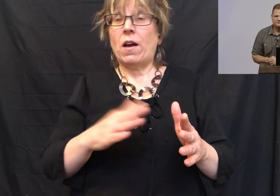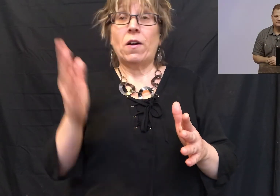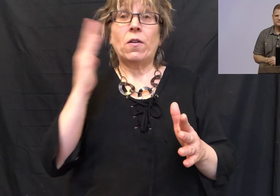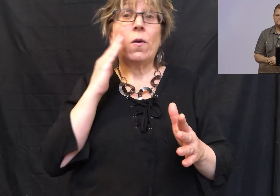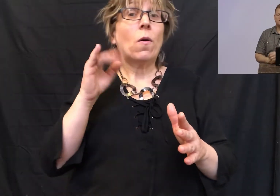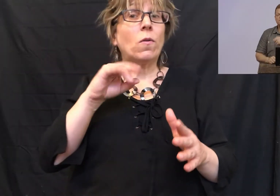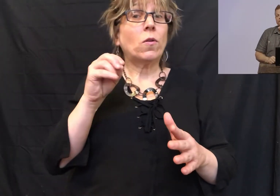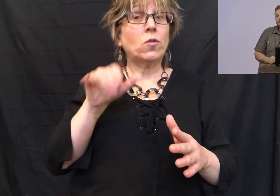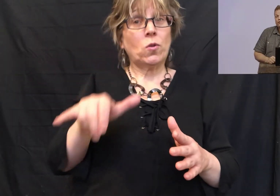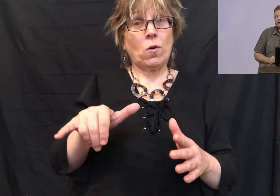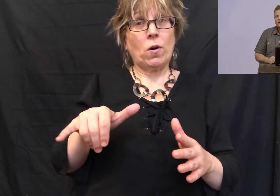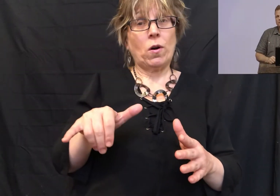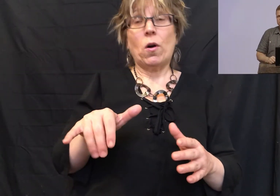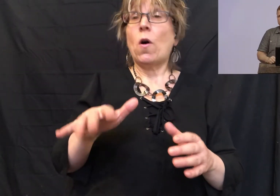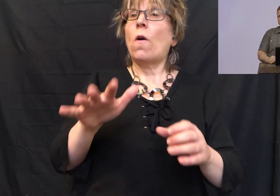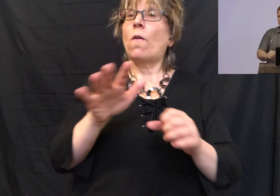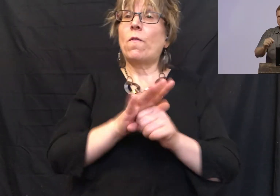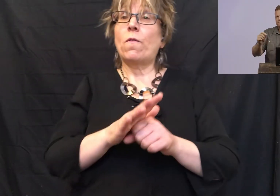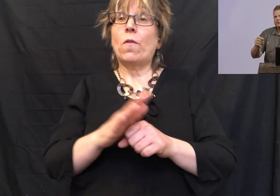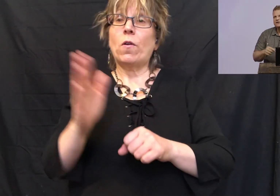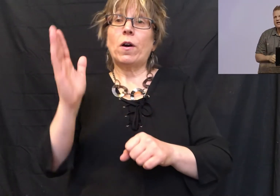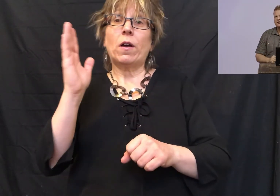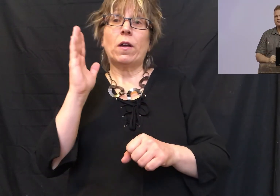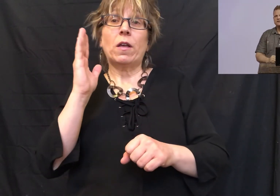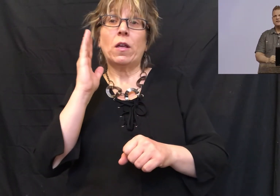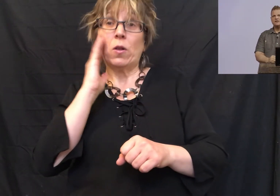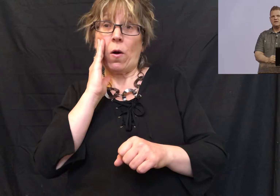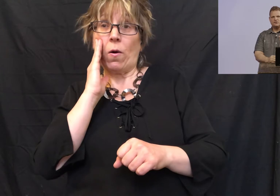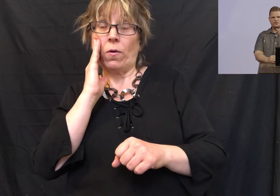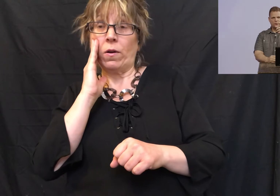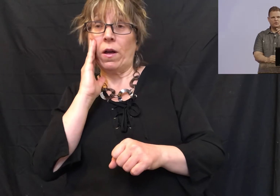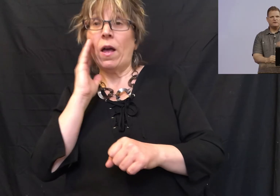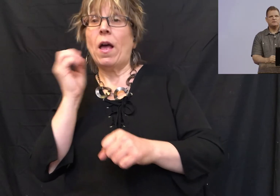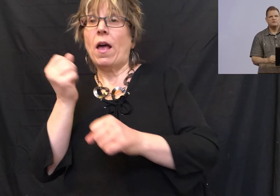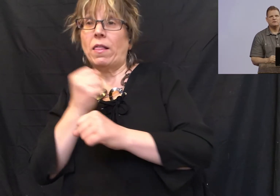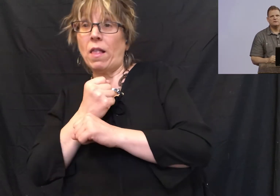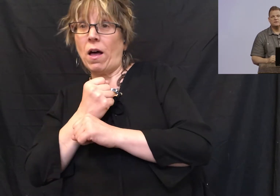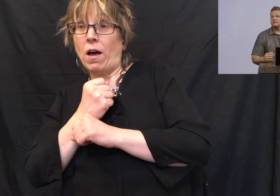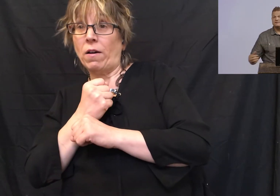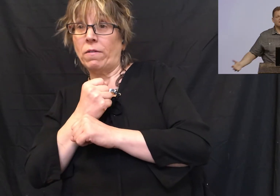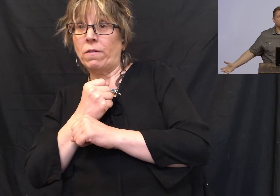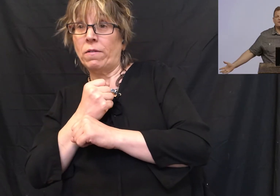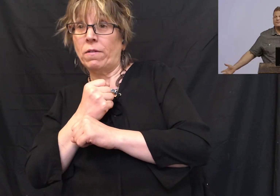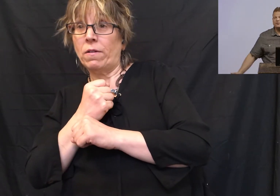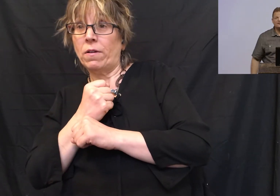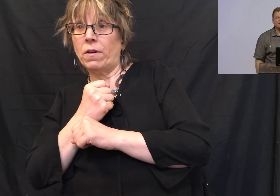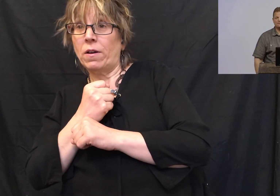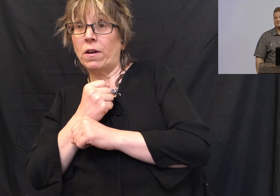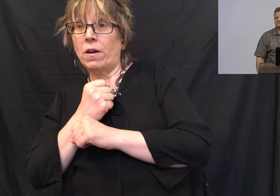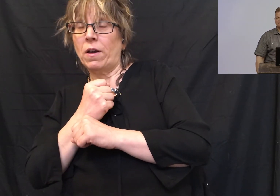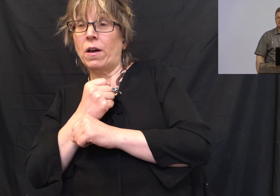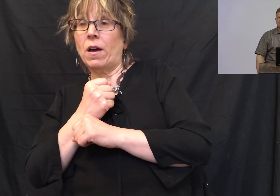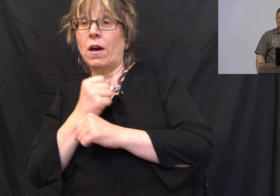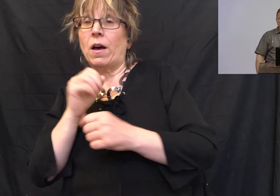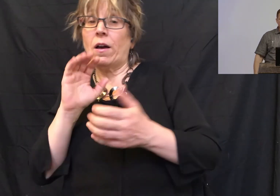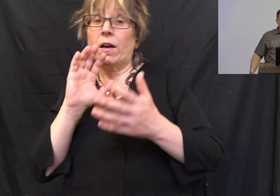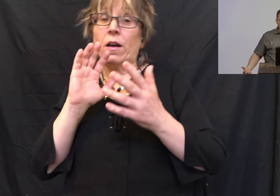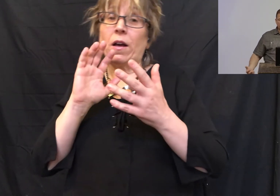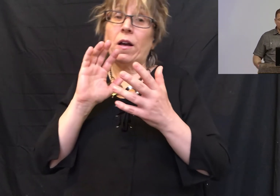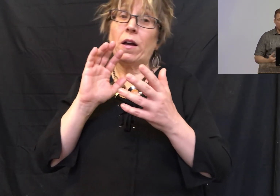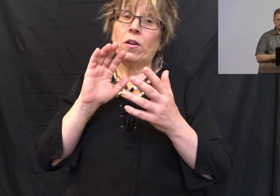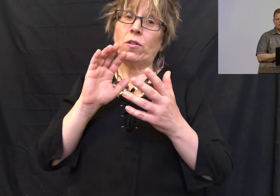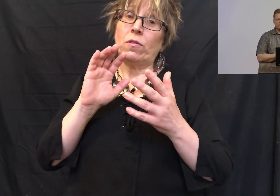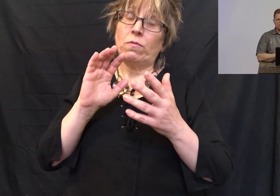joy of being fully known and fully loved until you're willing to be fully known, to